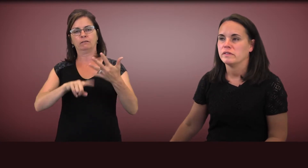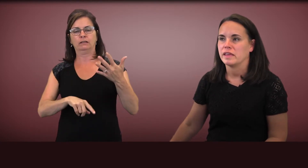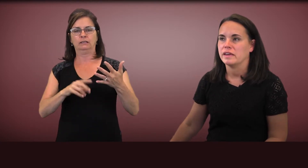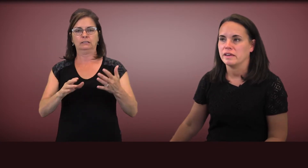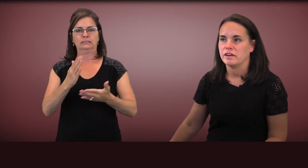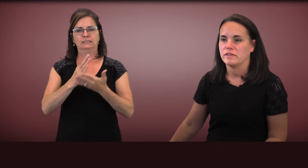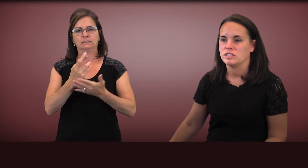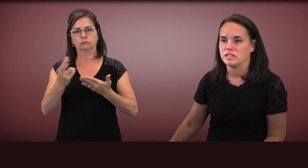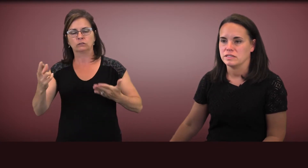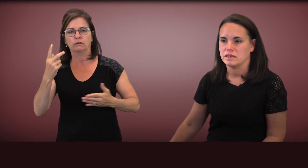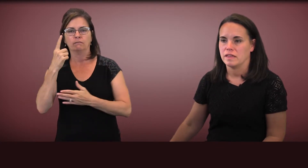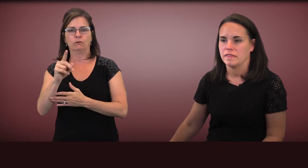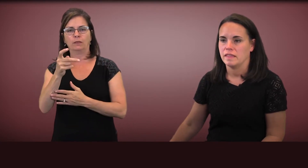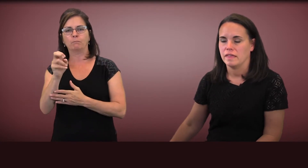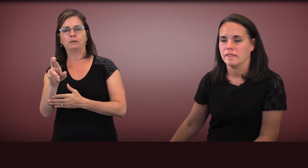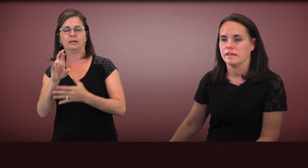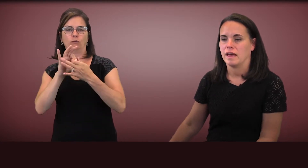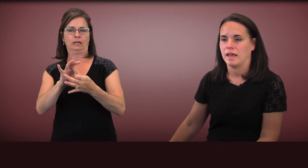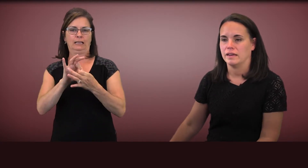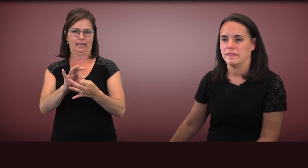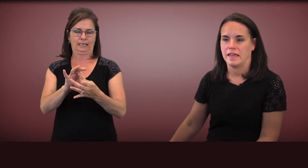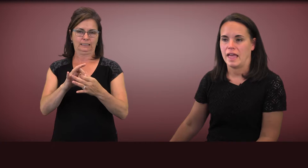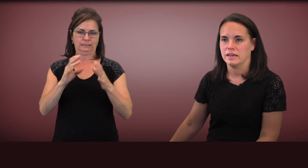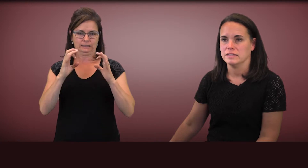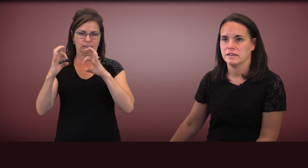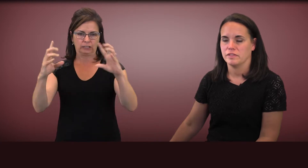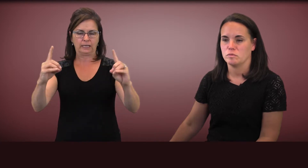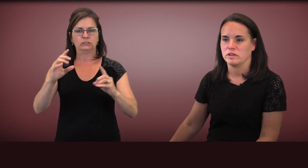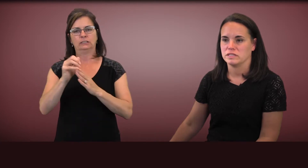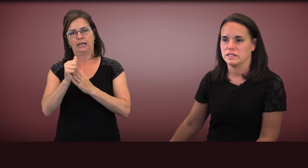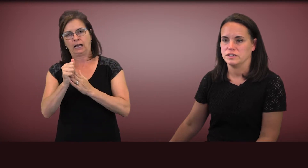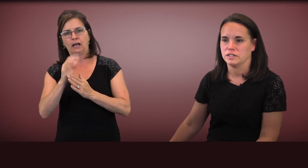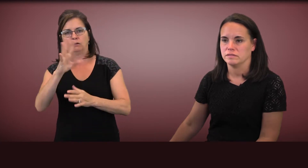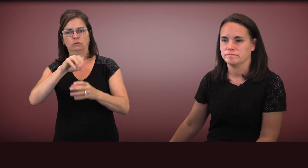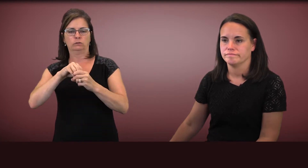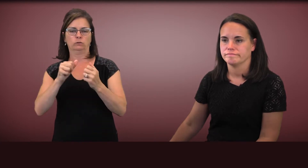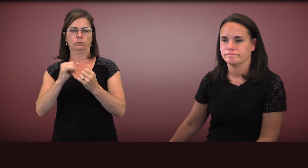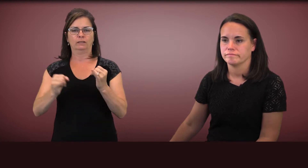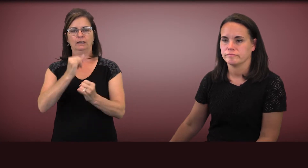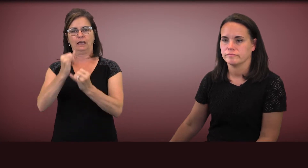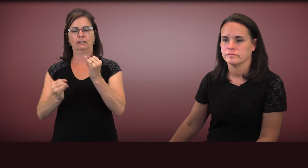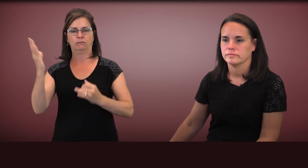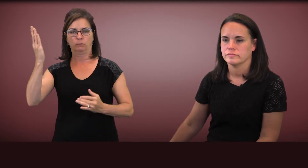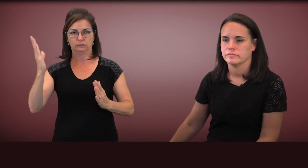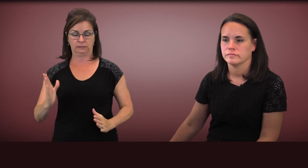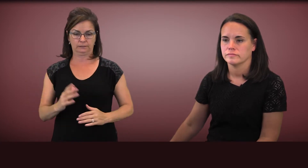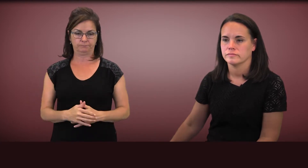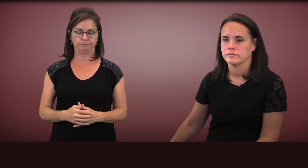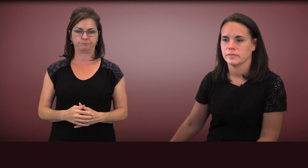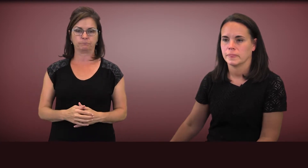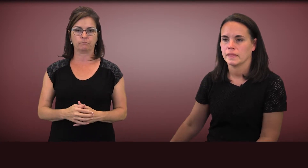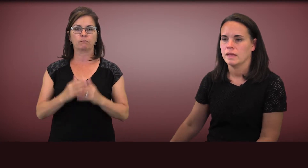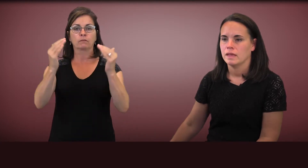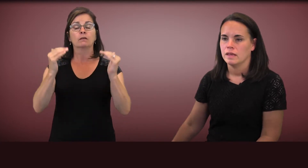these peer-related interventions and the guide at the end of this presentation.